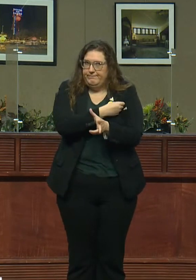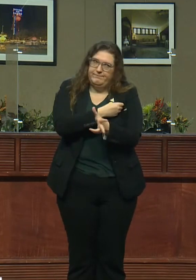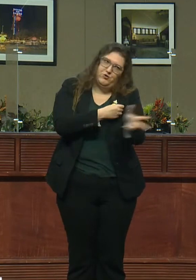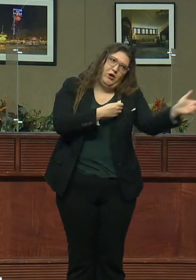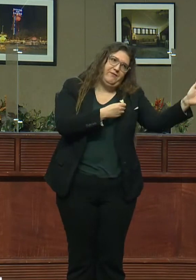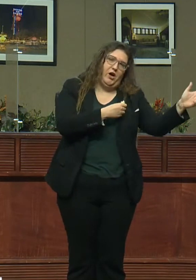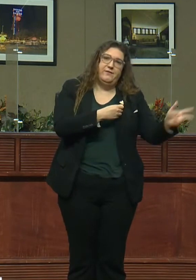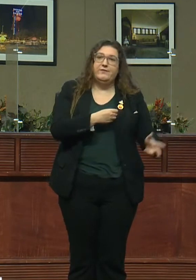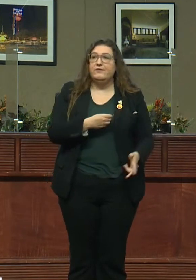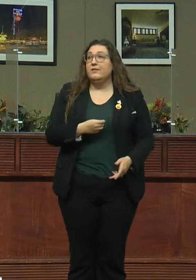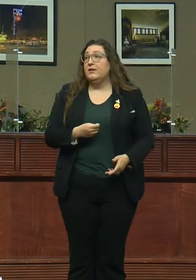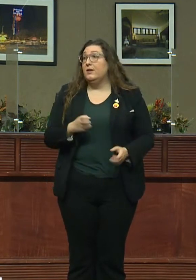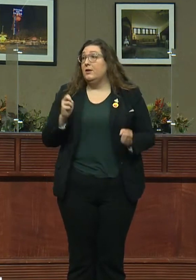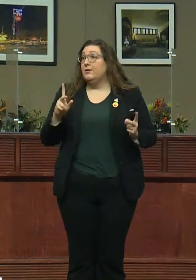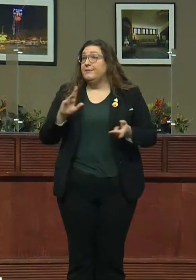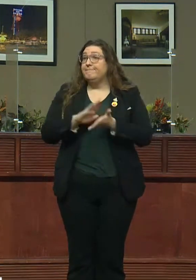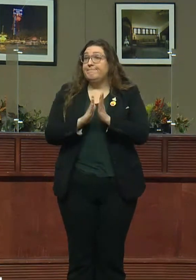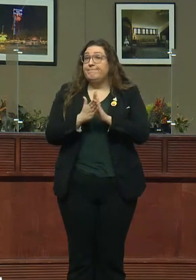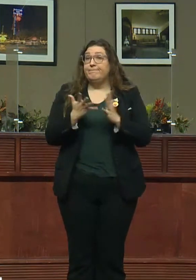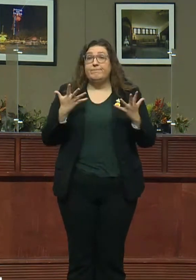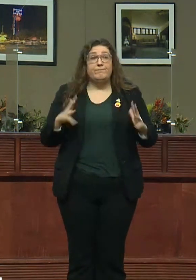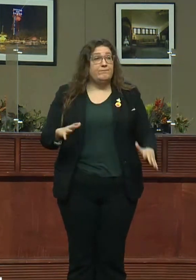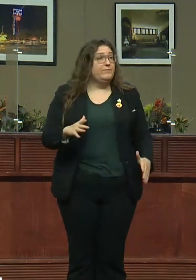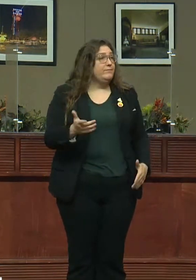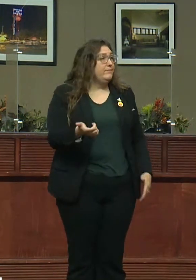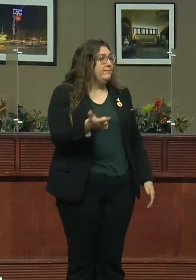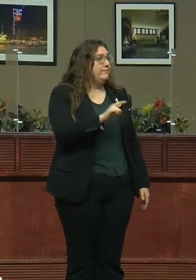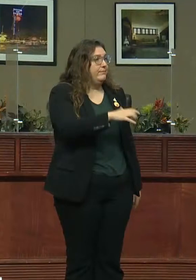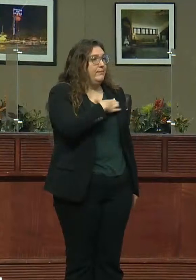questions that you may have. Mayor?